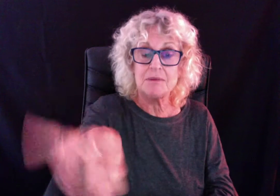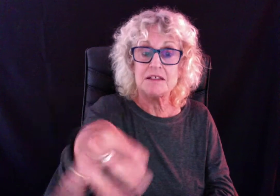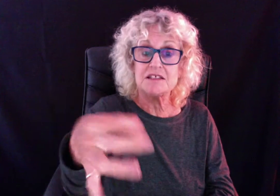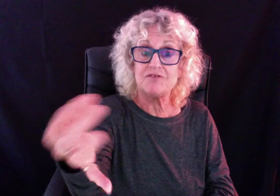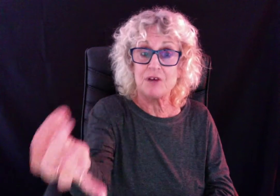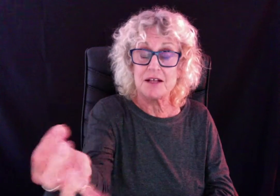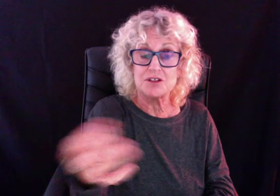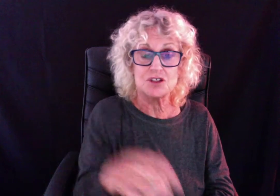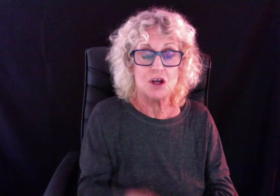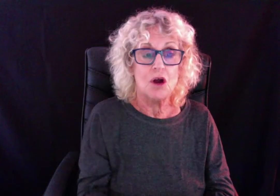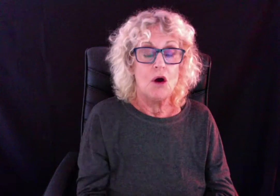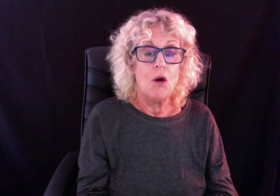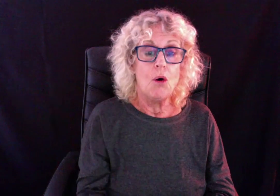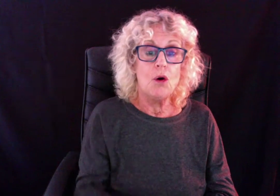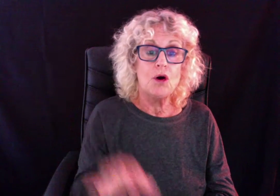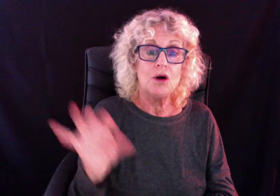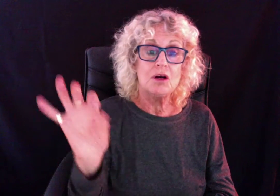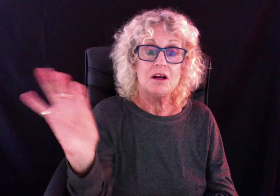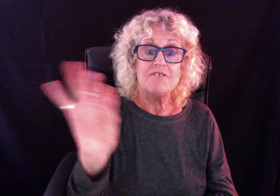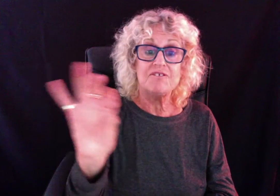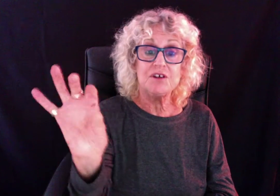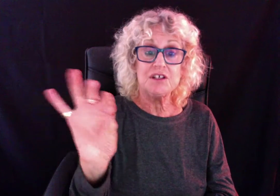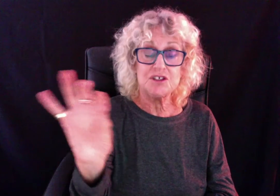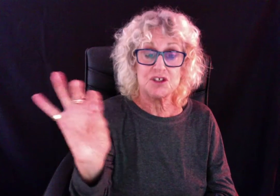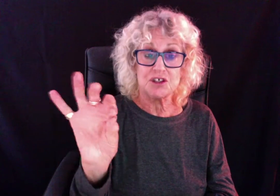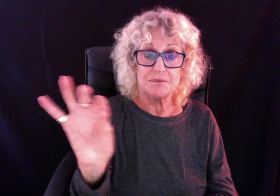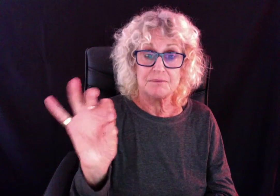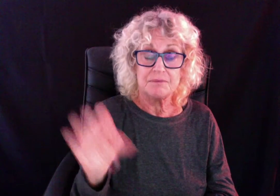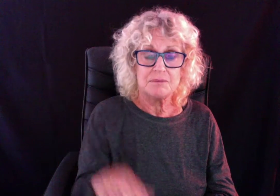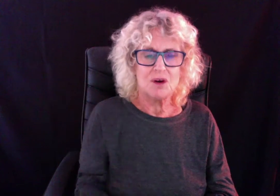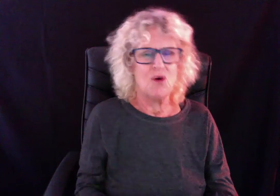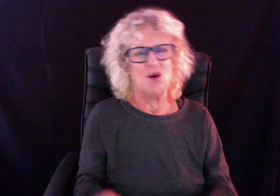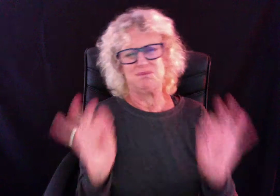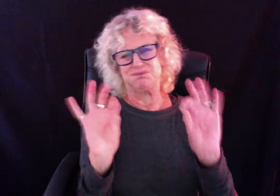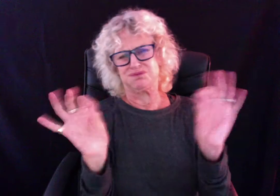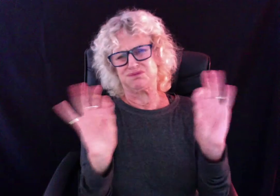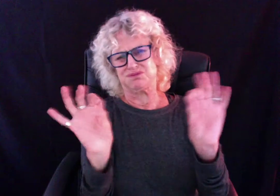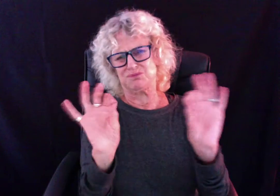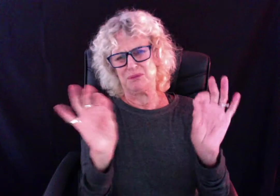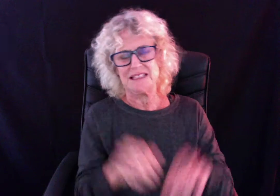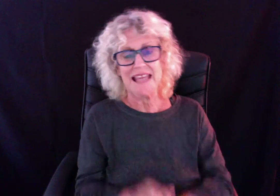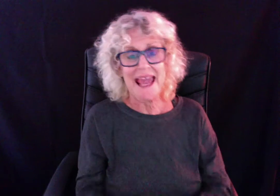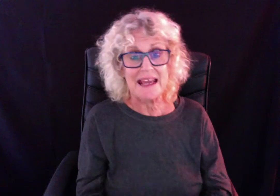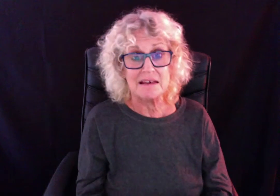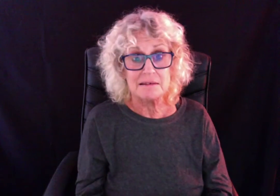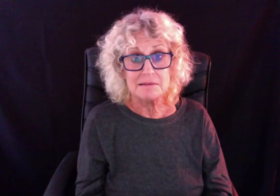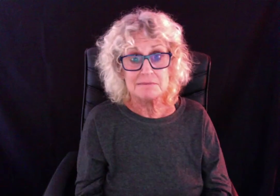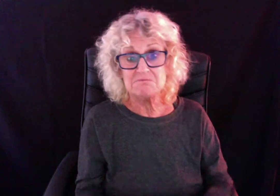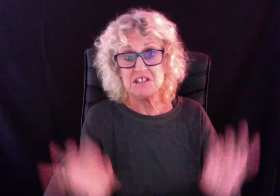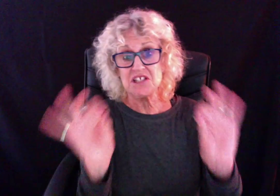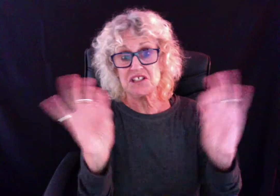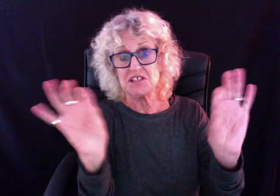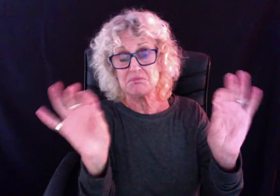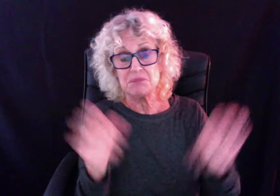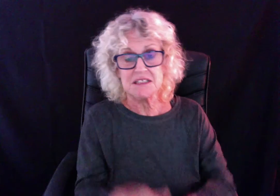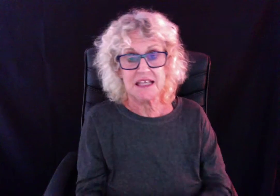it's French. Or furniture. Or piece of cake. Daisy, piece of cake.